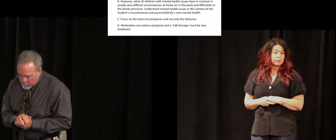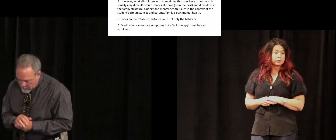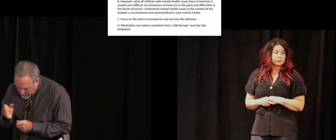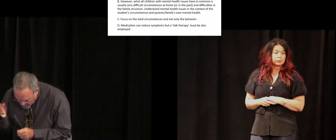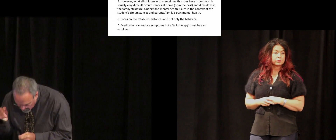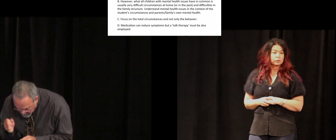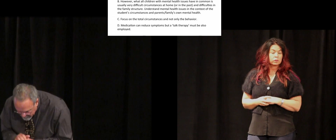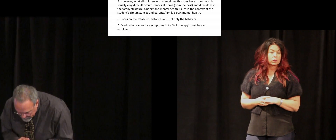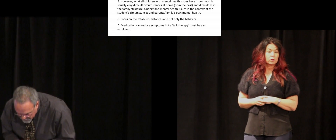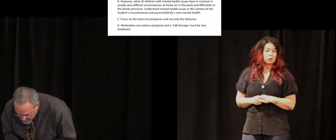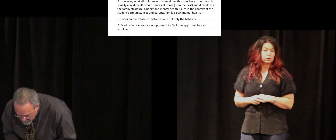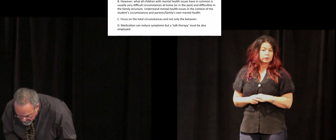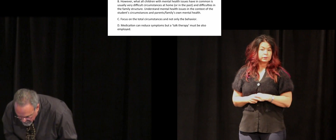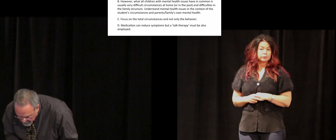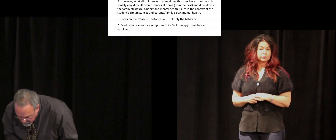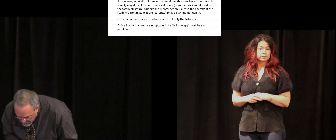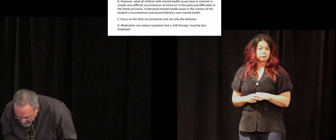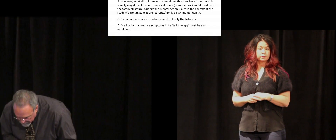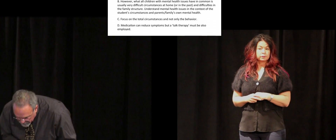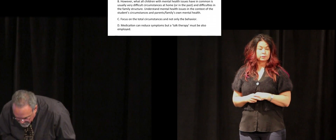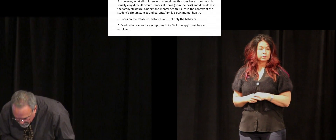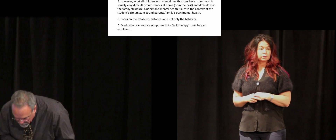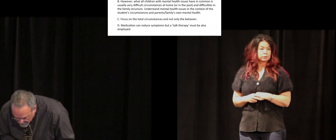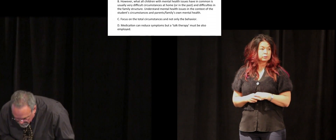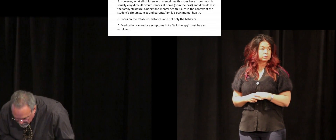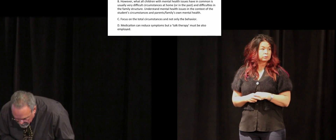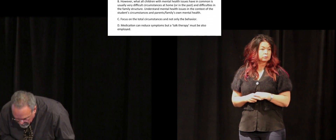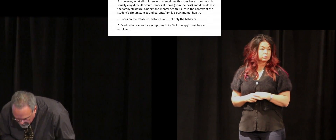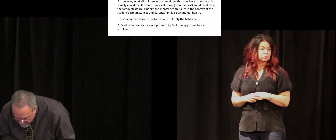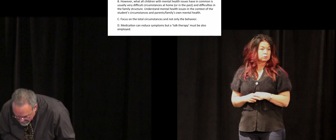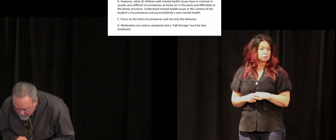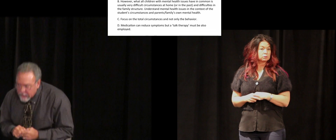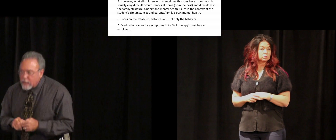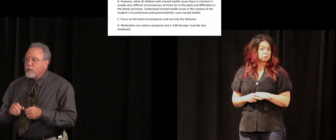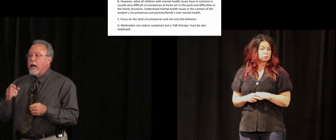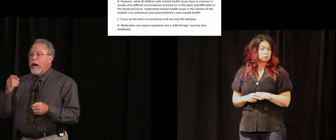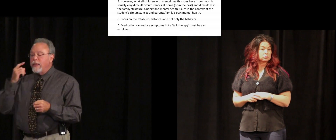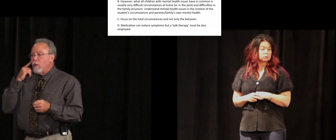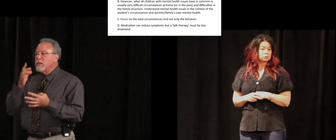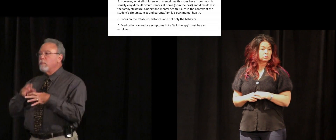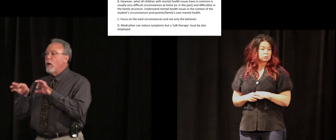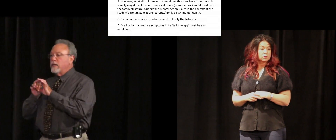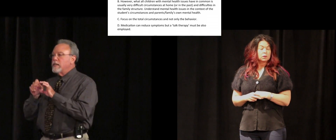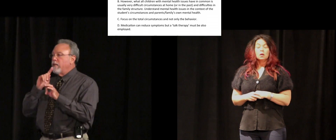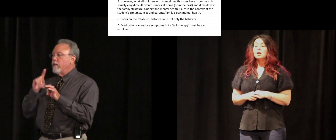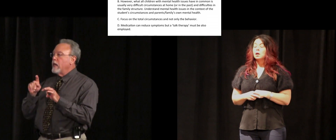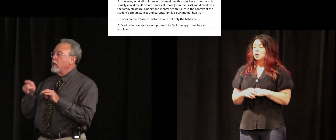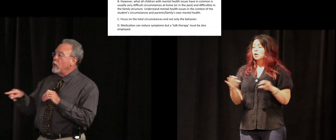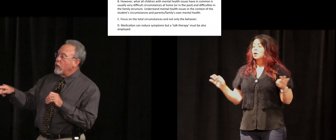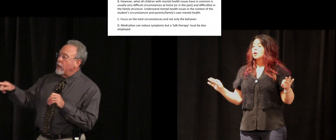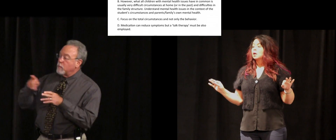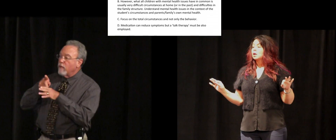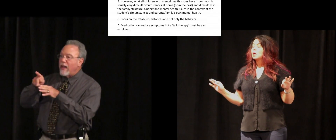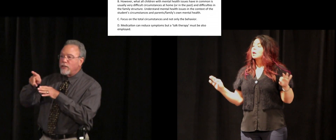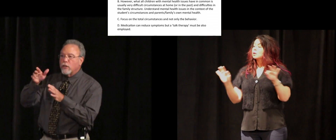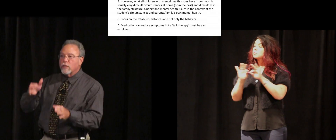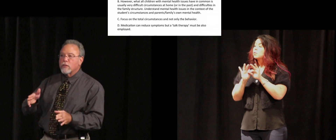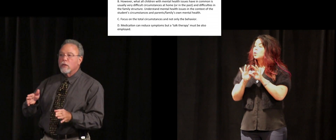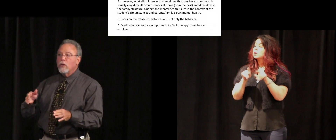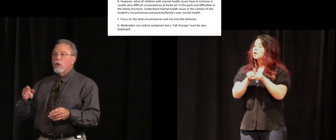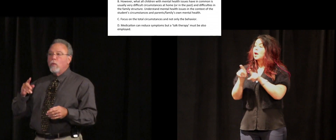Ugh. But medication is a very useful